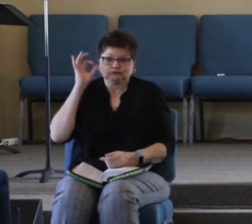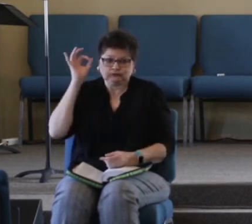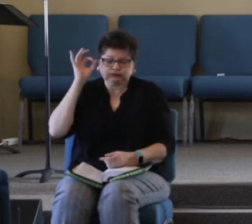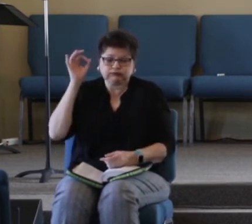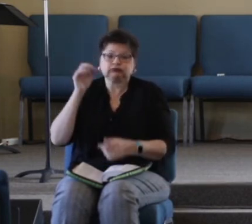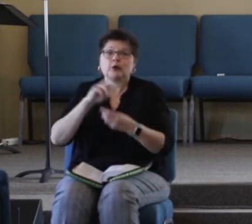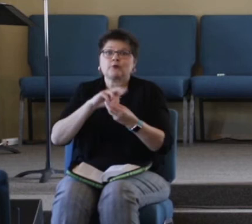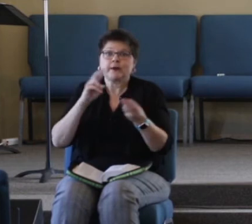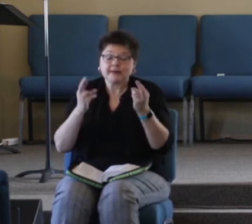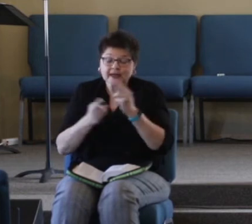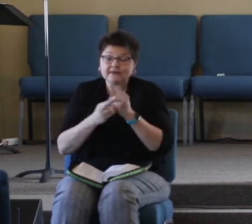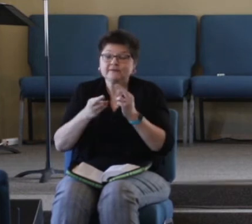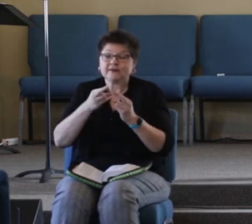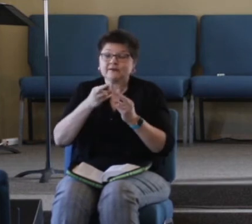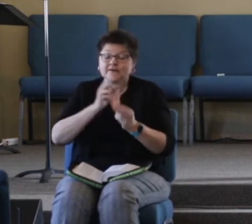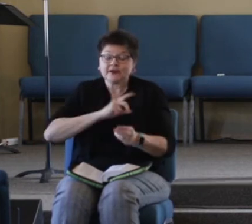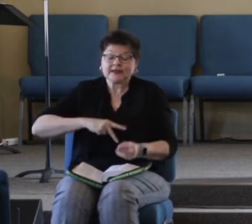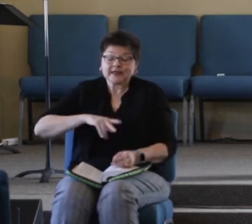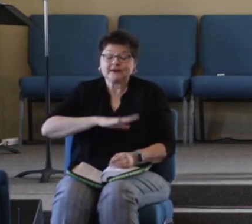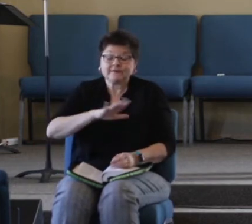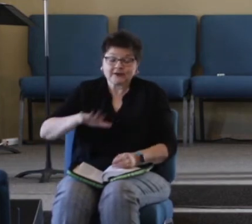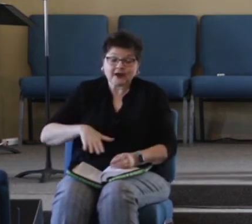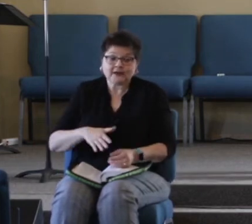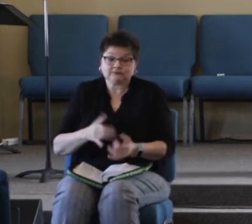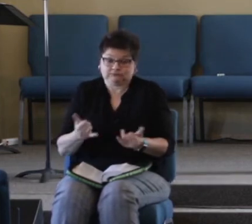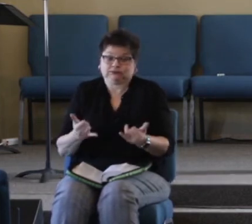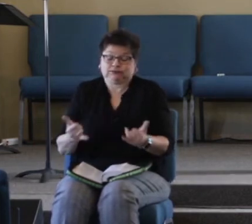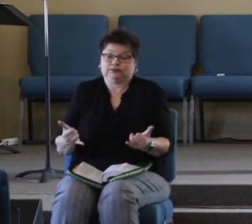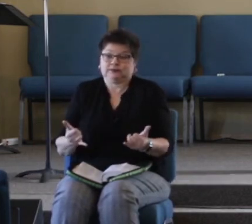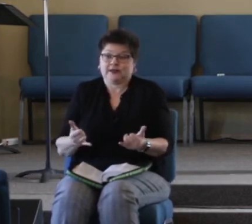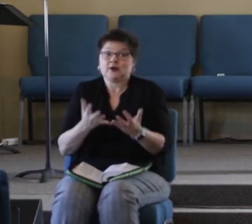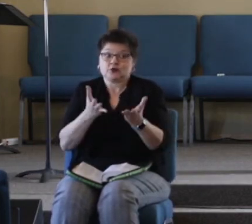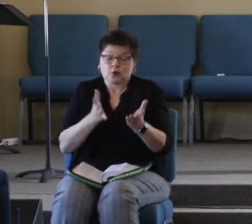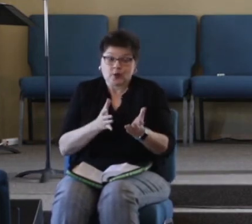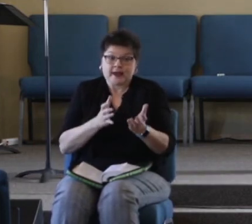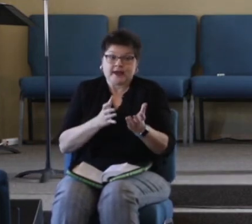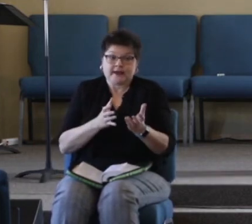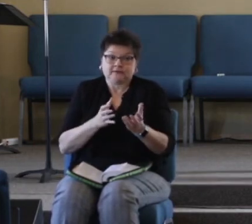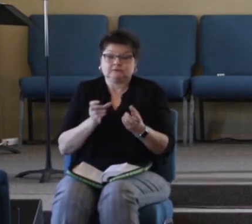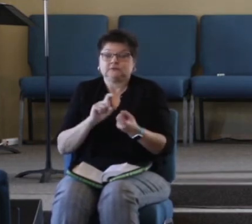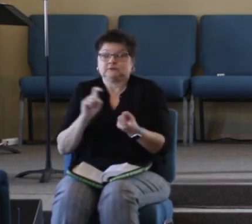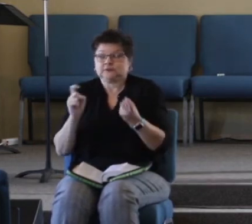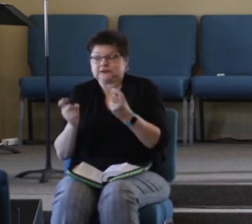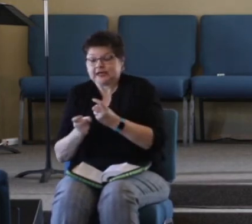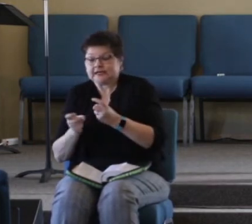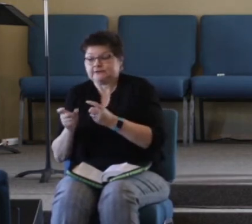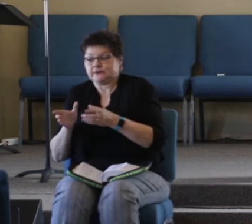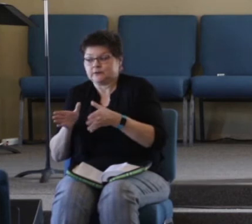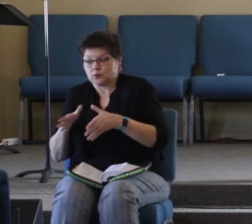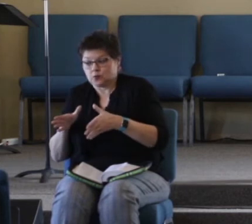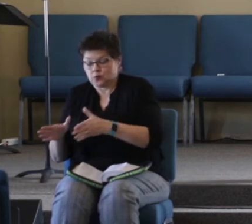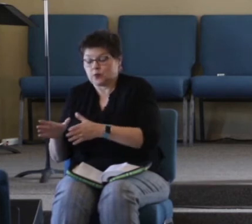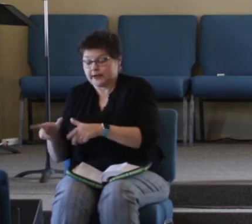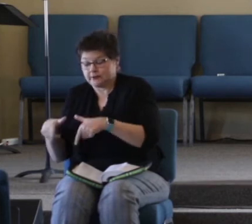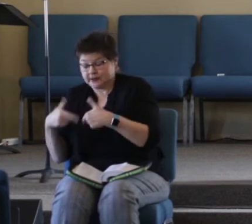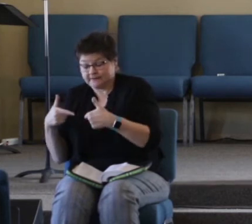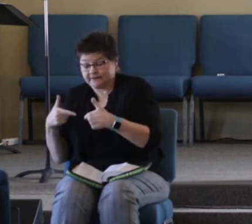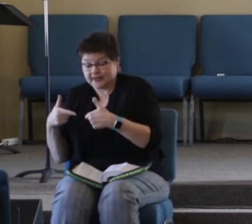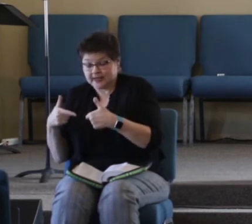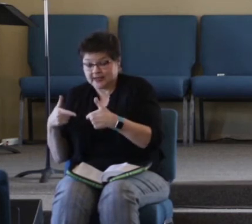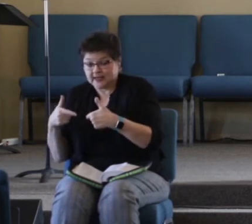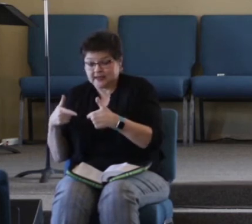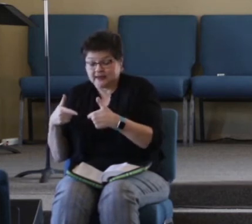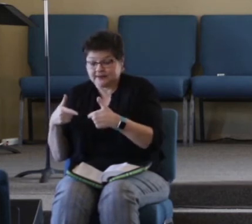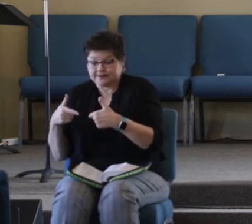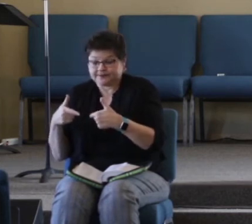of God is at hand. That there is a way to turn from the life you're living, to turn to the right way of life through the